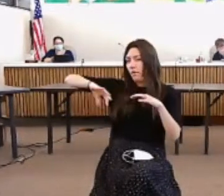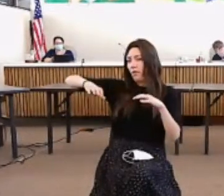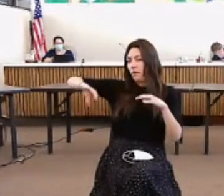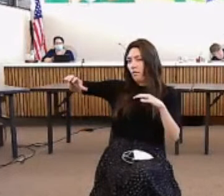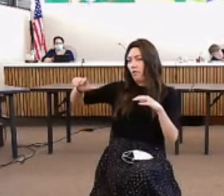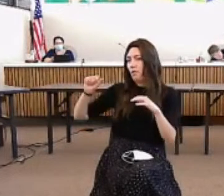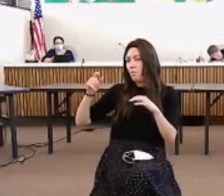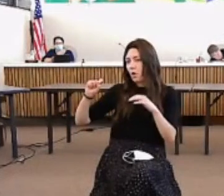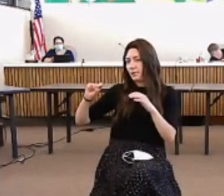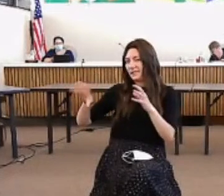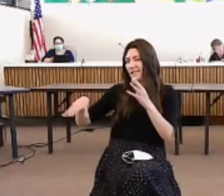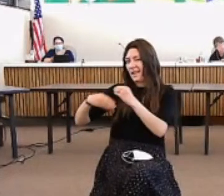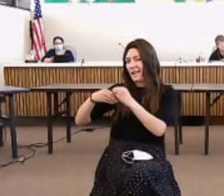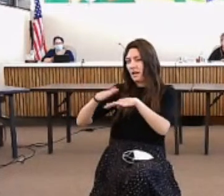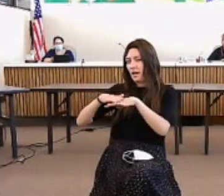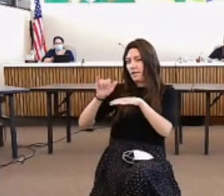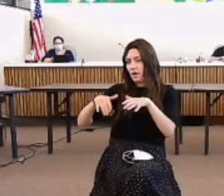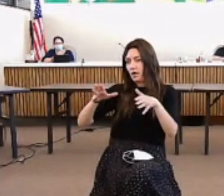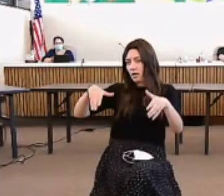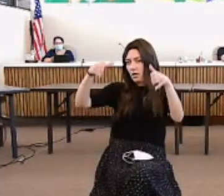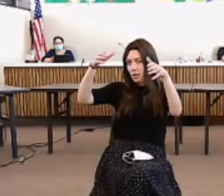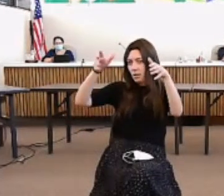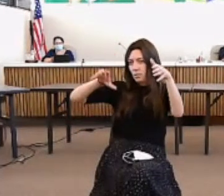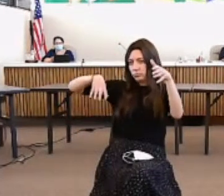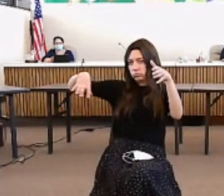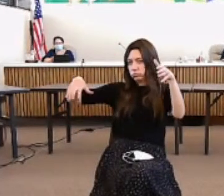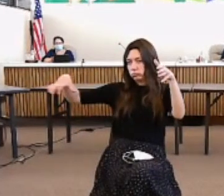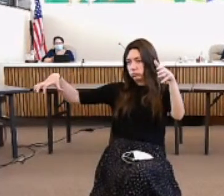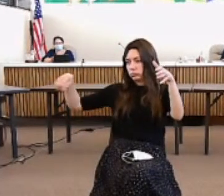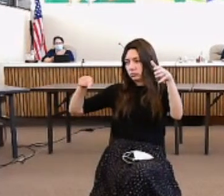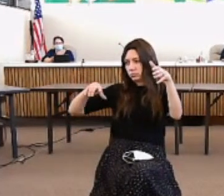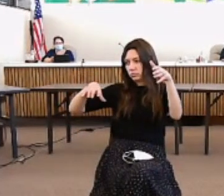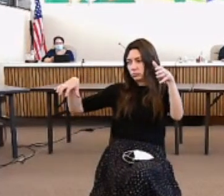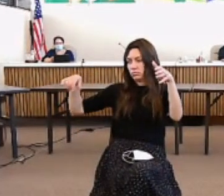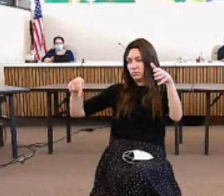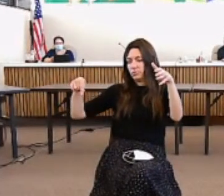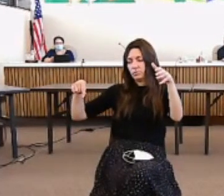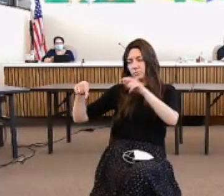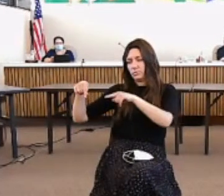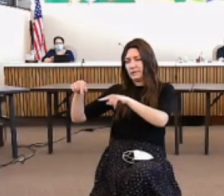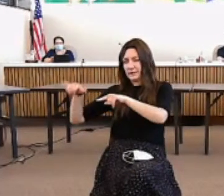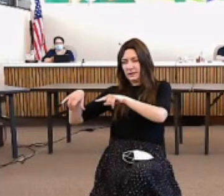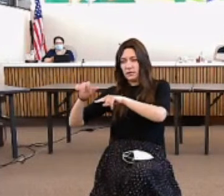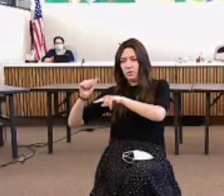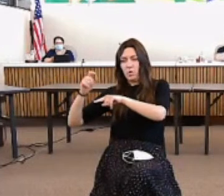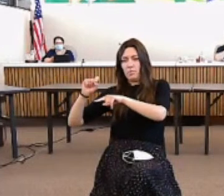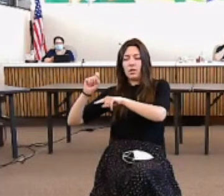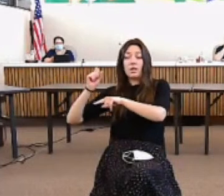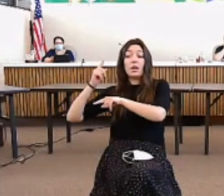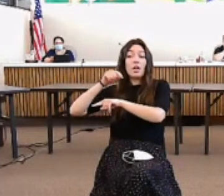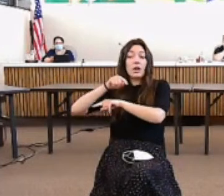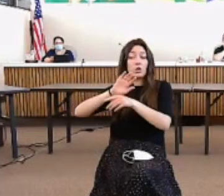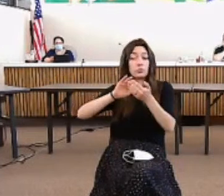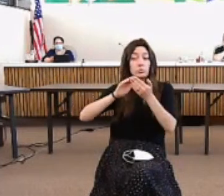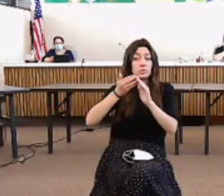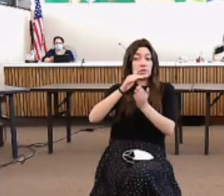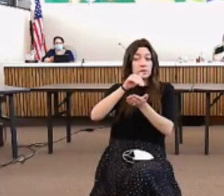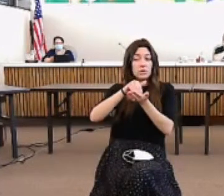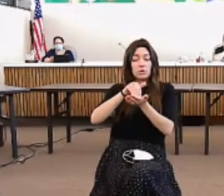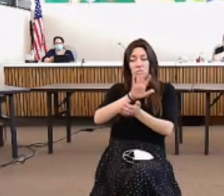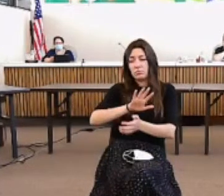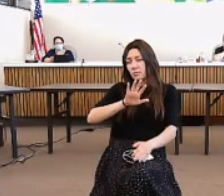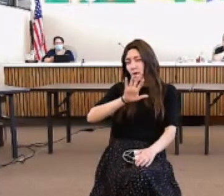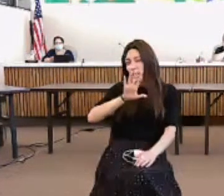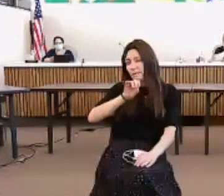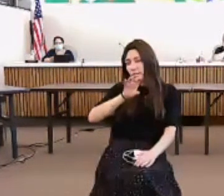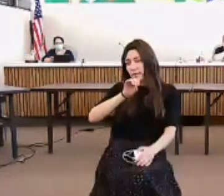and double Yeah. side, and that's attached to the community center, which is approximately 50,000 square feet. And in